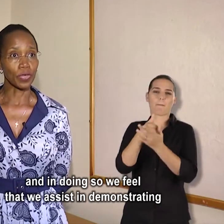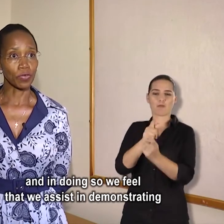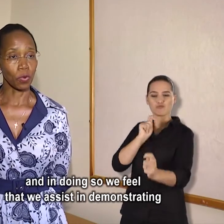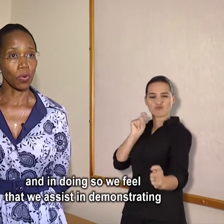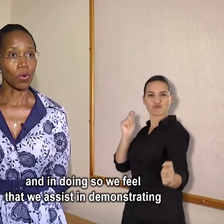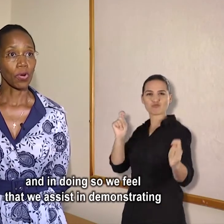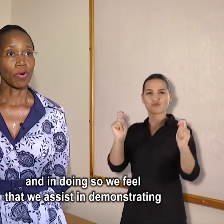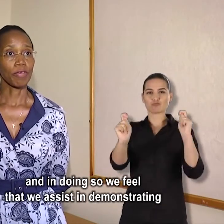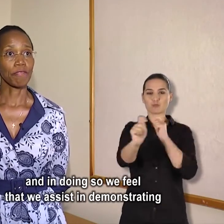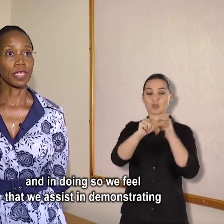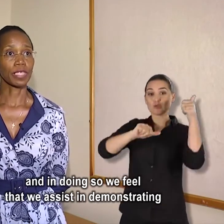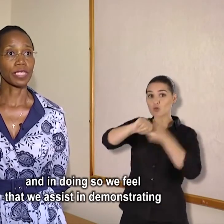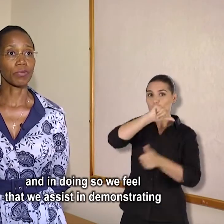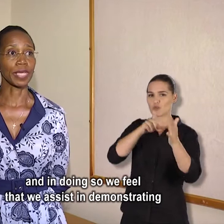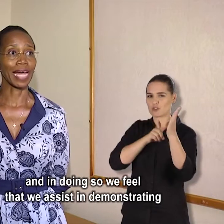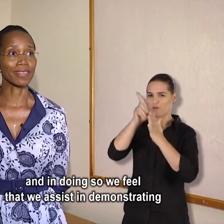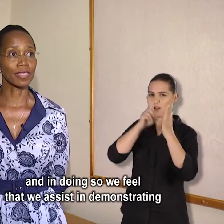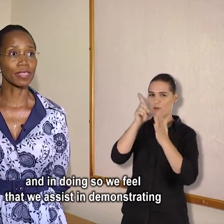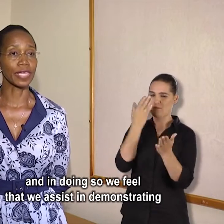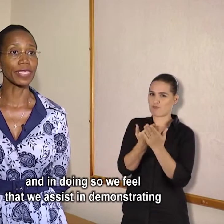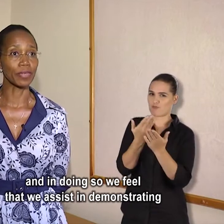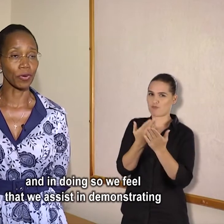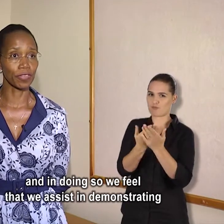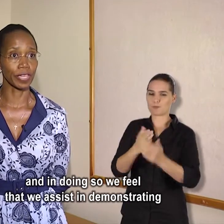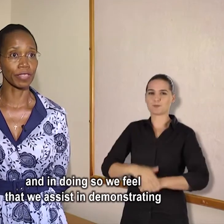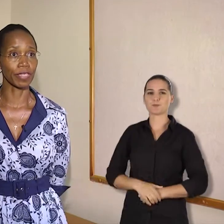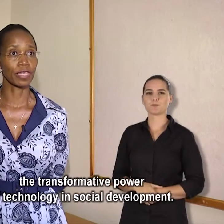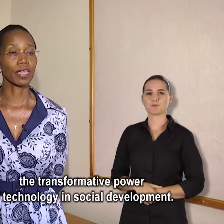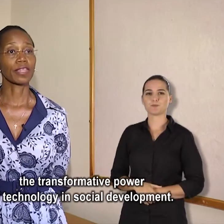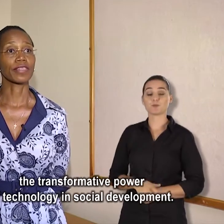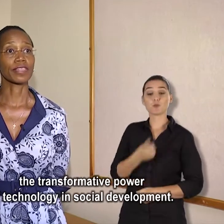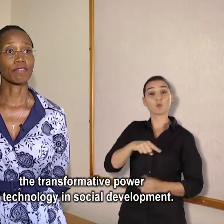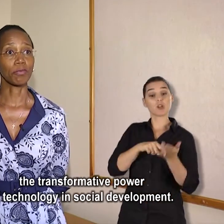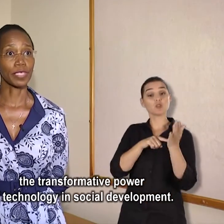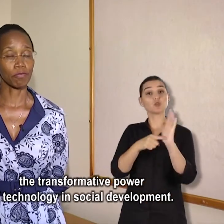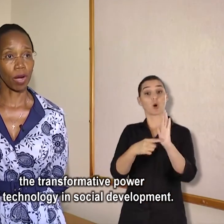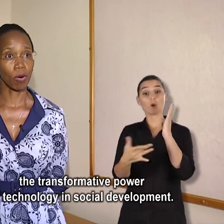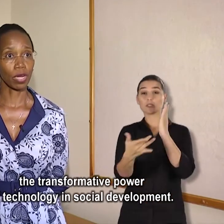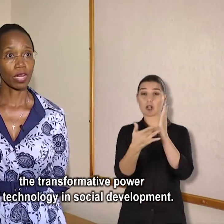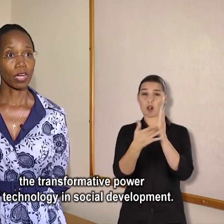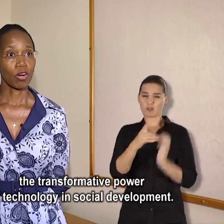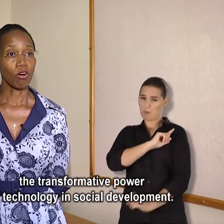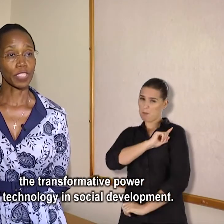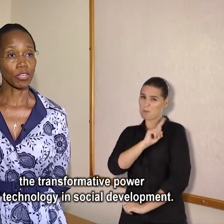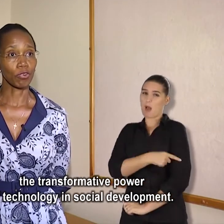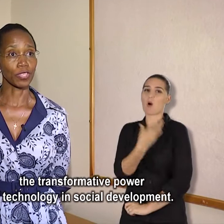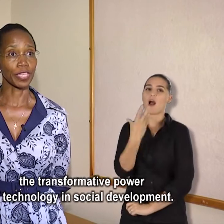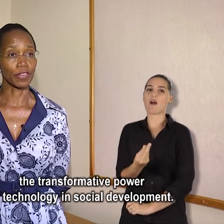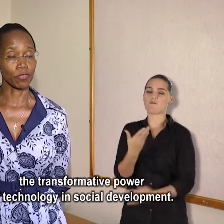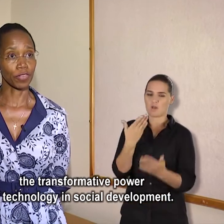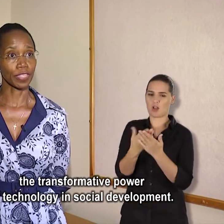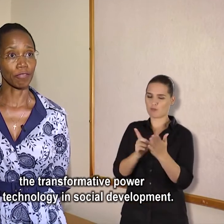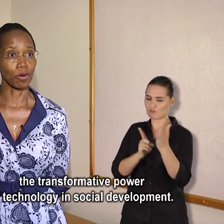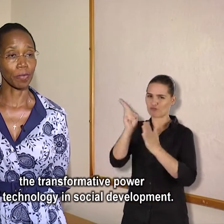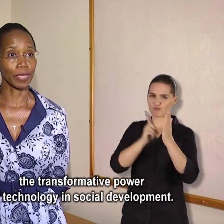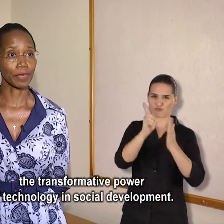in doing so, we feel that we assist in demonstrating the transformative power of technology